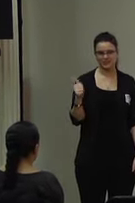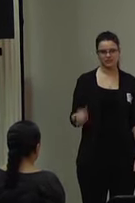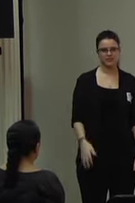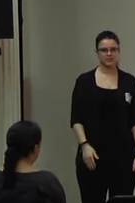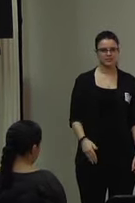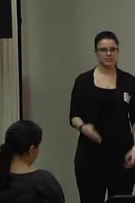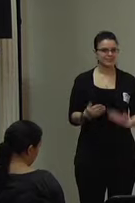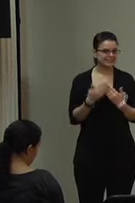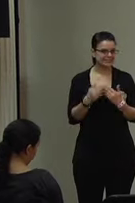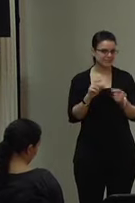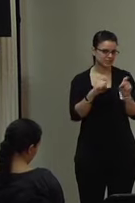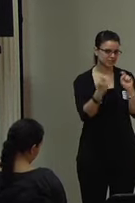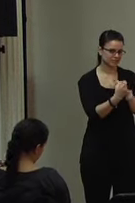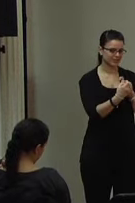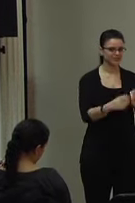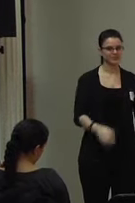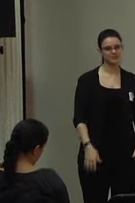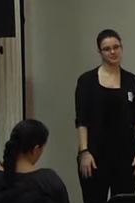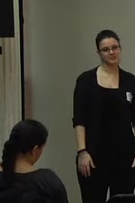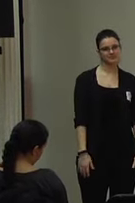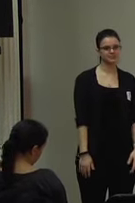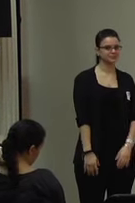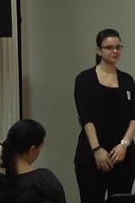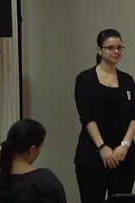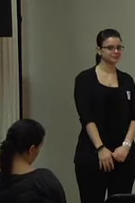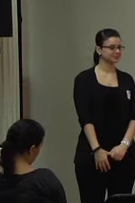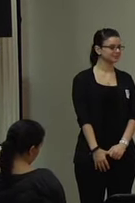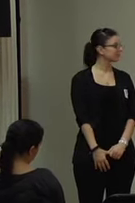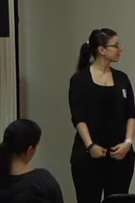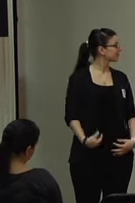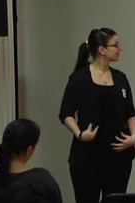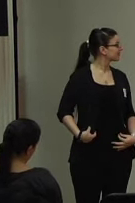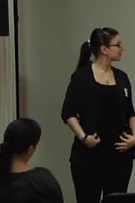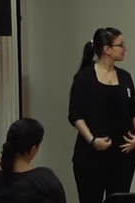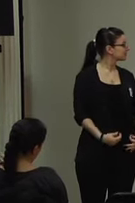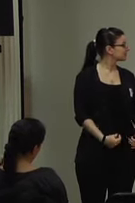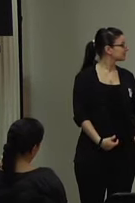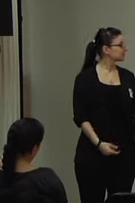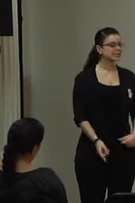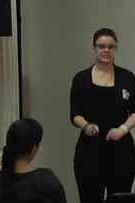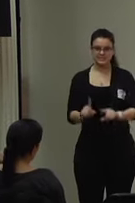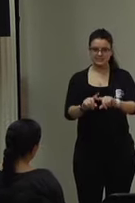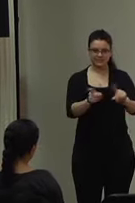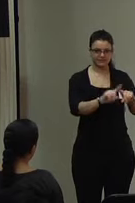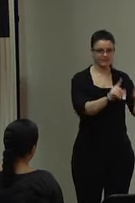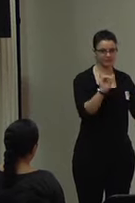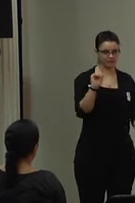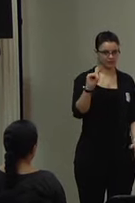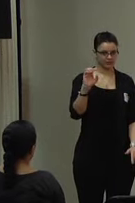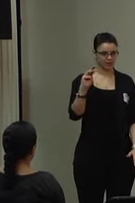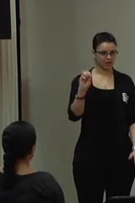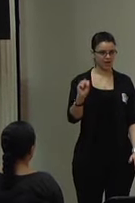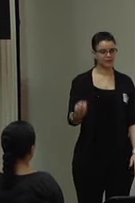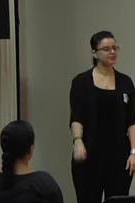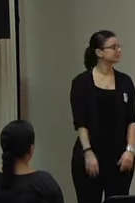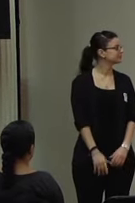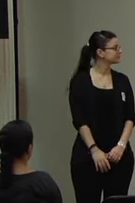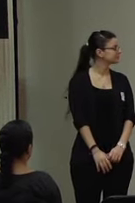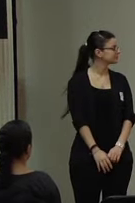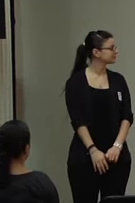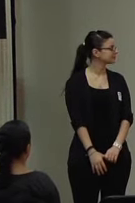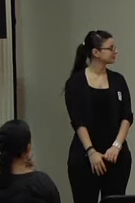easy. There's Silk and Tempt and White Wave and so many different products out there. And a lot of these have shelf-stable